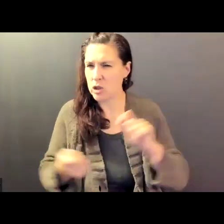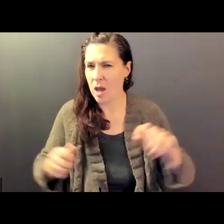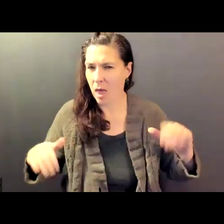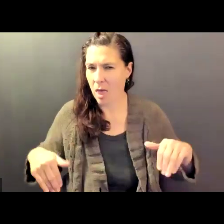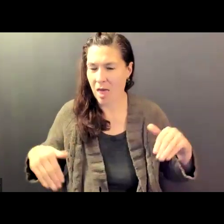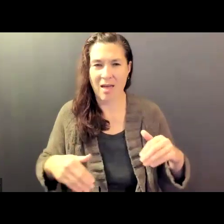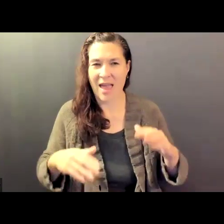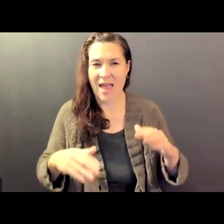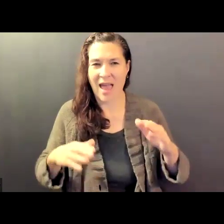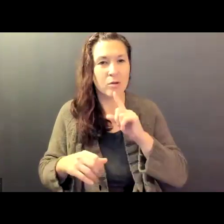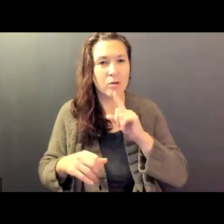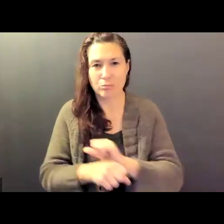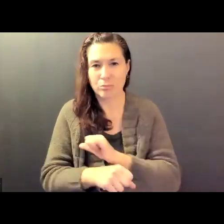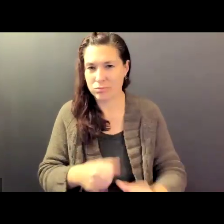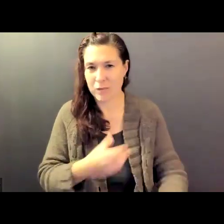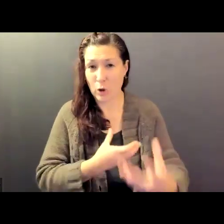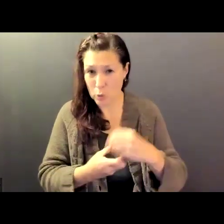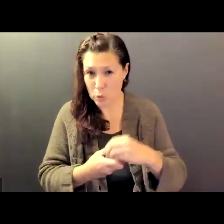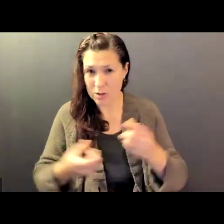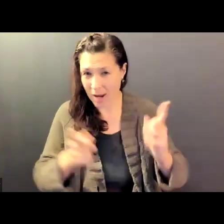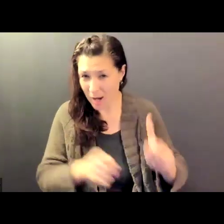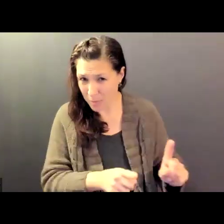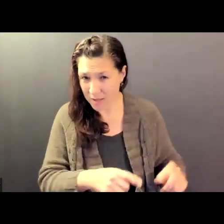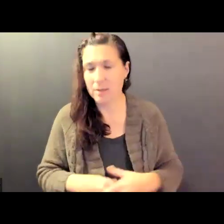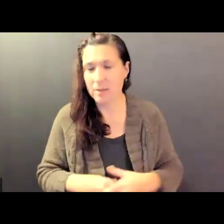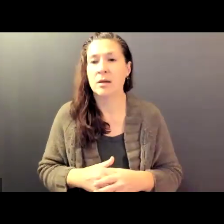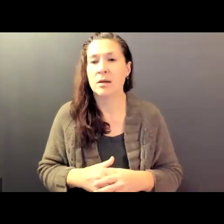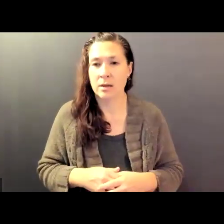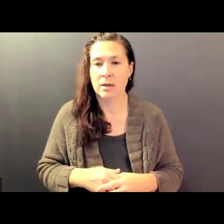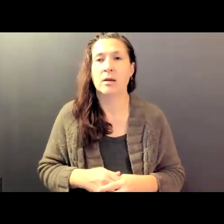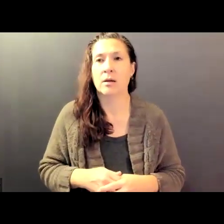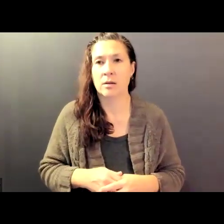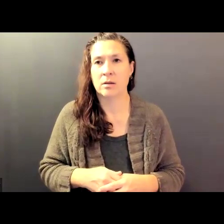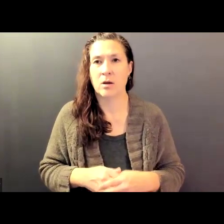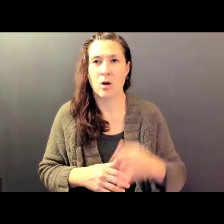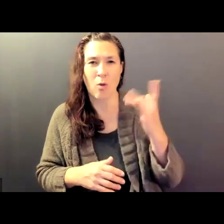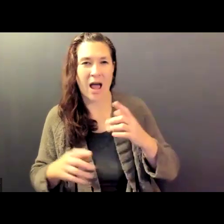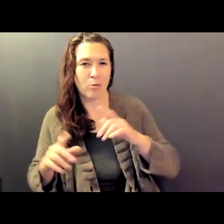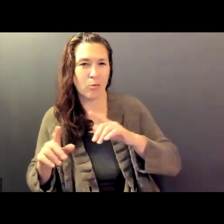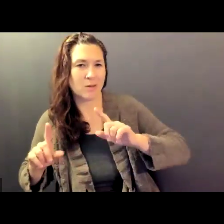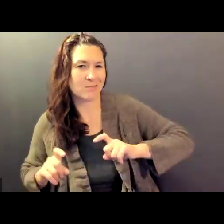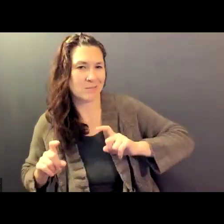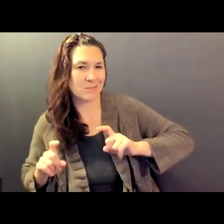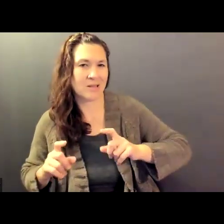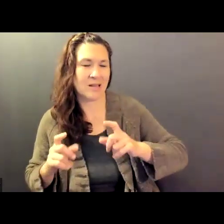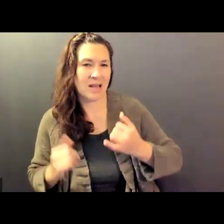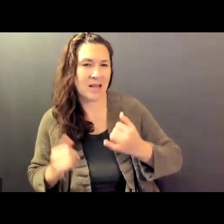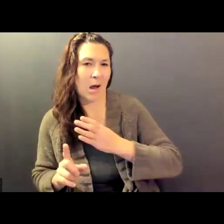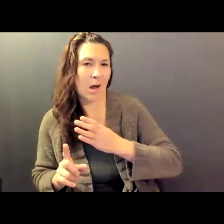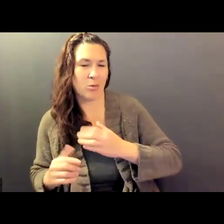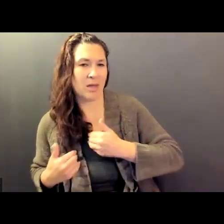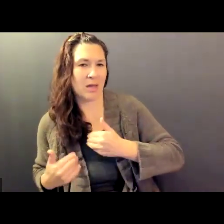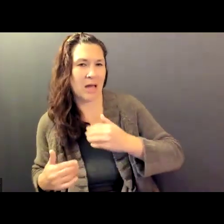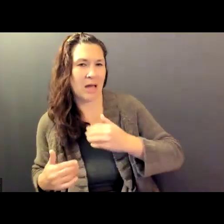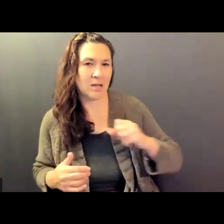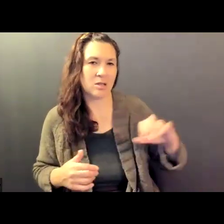your classroom experience looks like. And so I could see how it could be frustrating to feel like my school's budget hasn't really